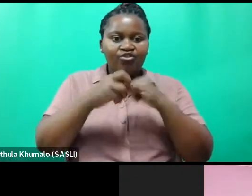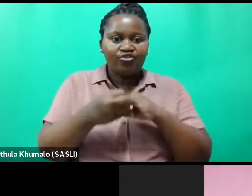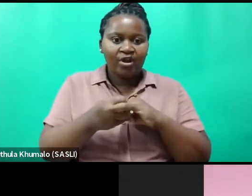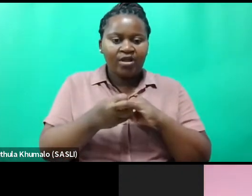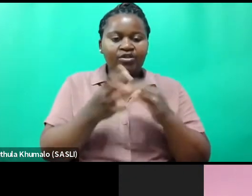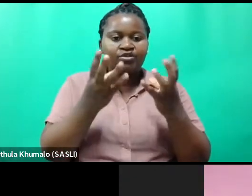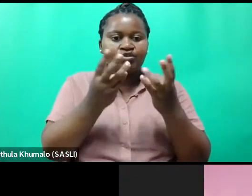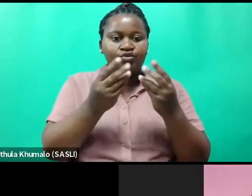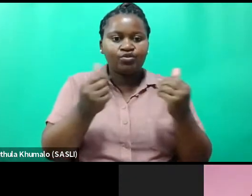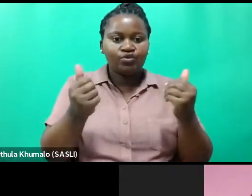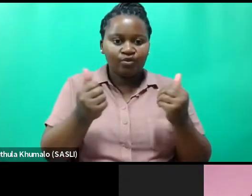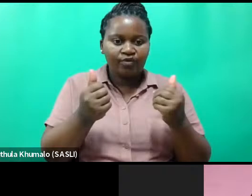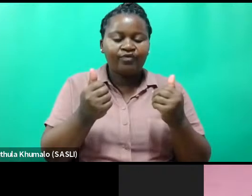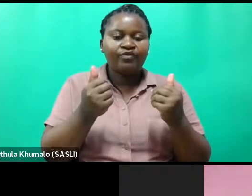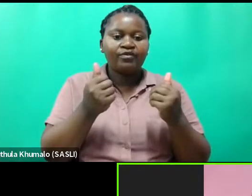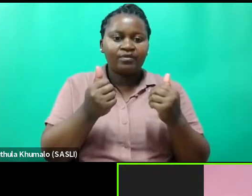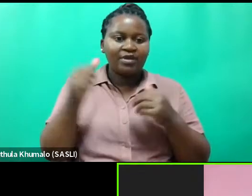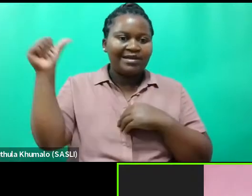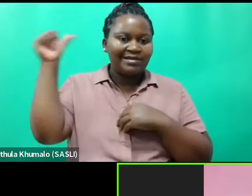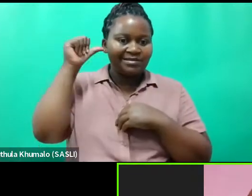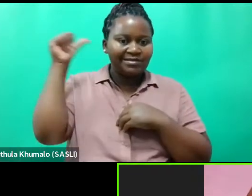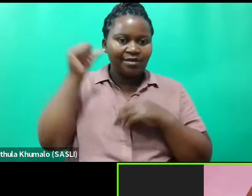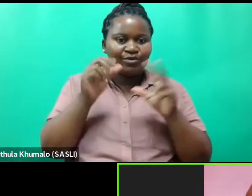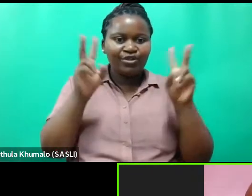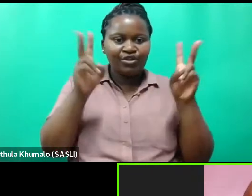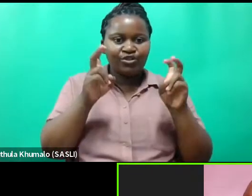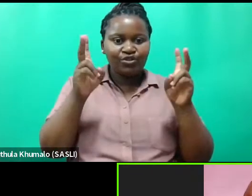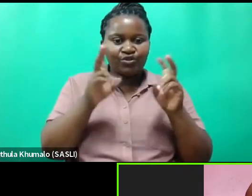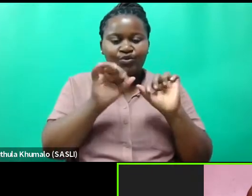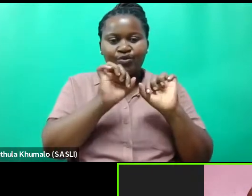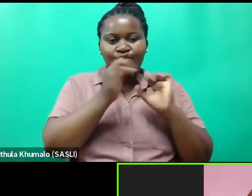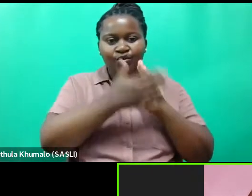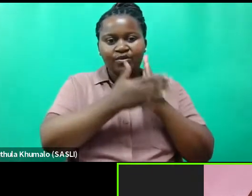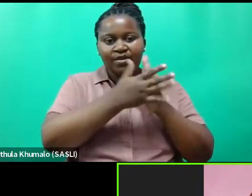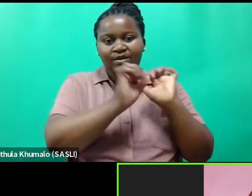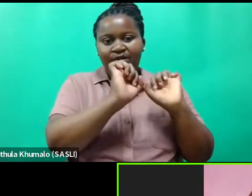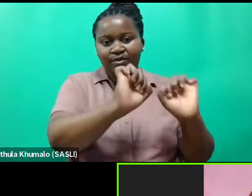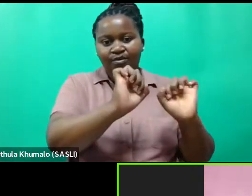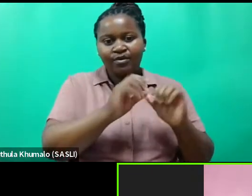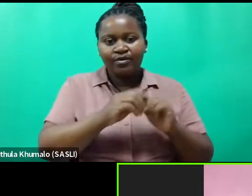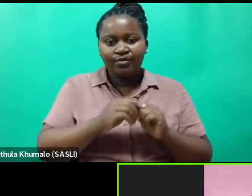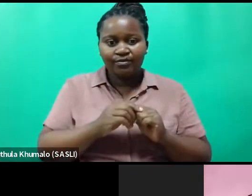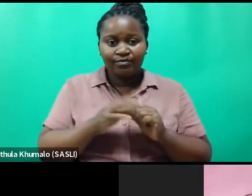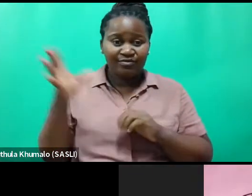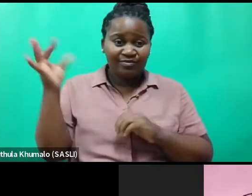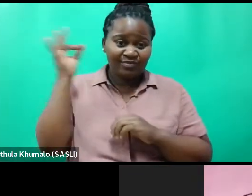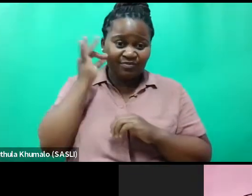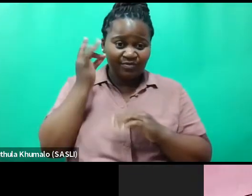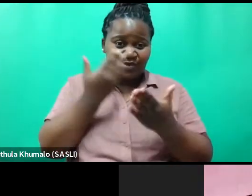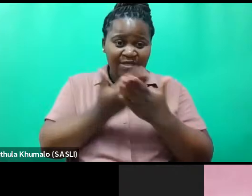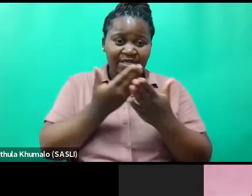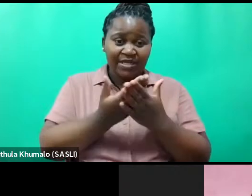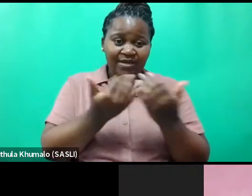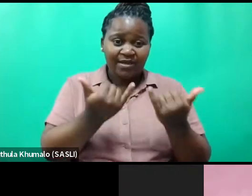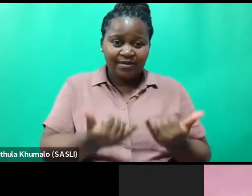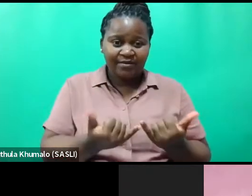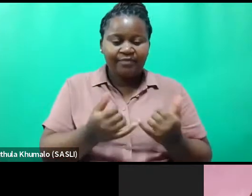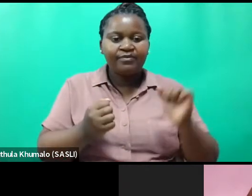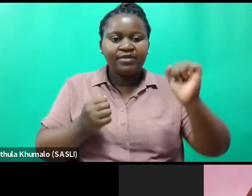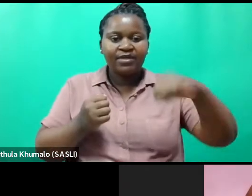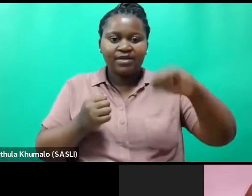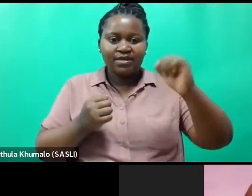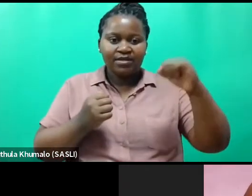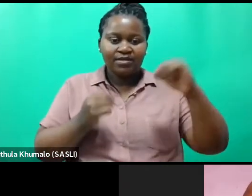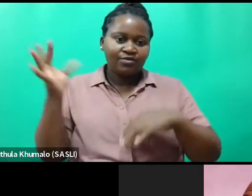your side. Yeah, can you hear me now? Yes, the sound is fine now. Thank